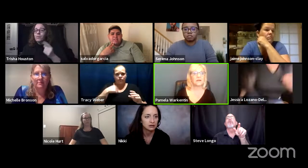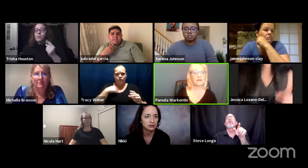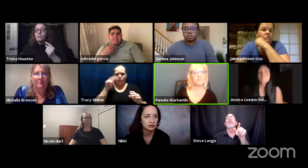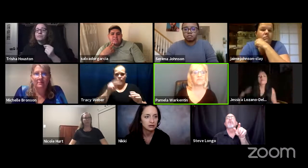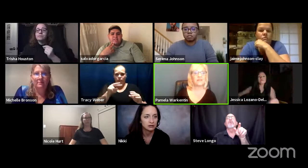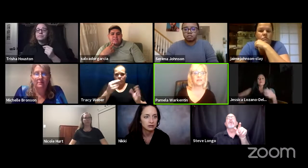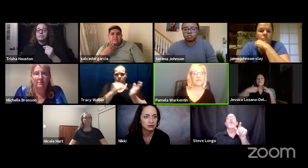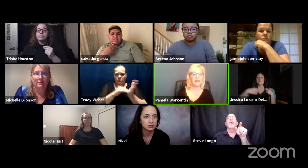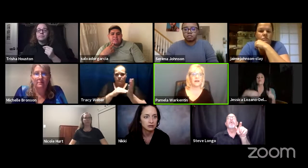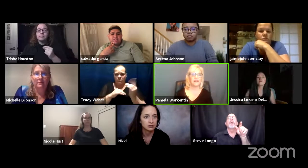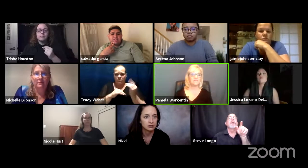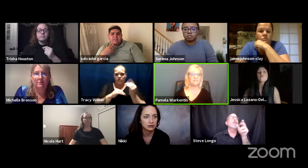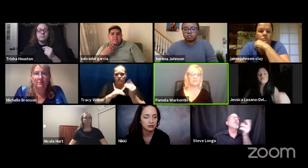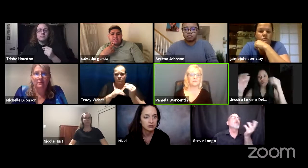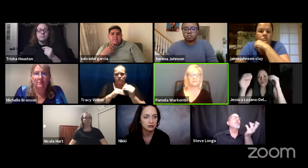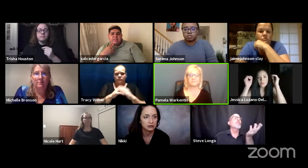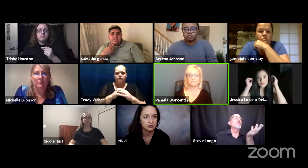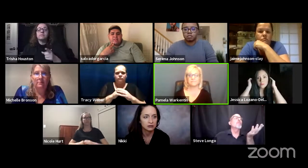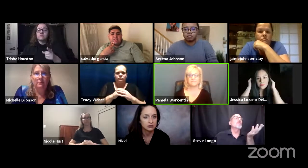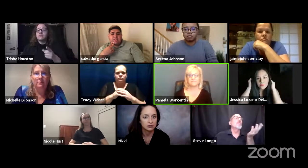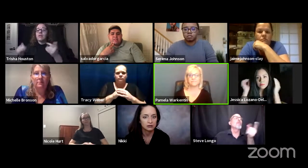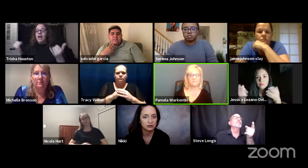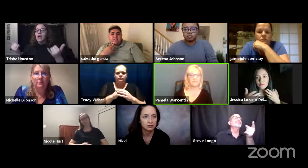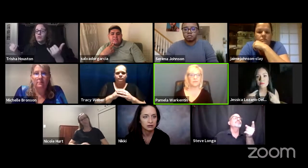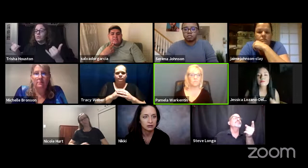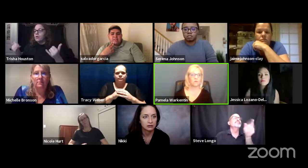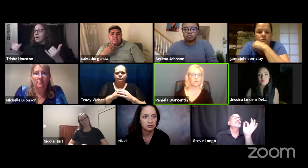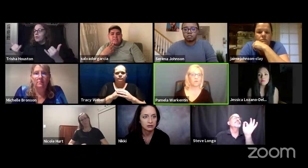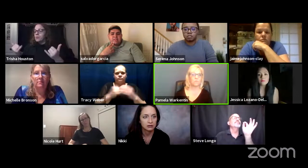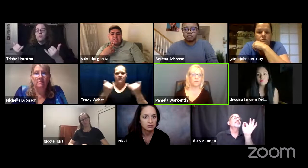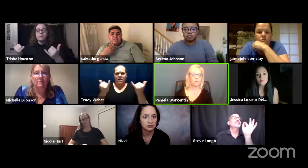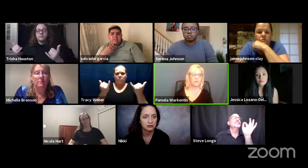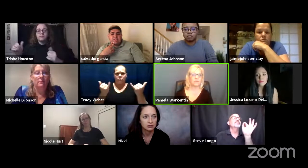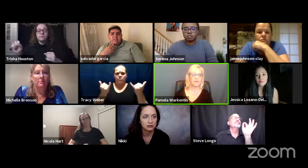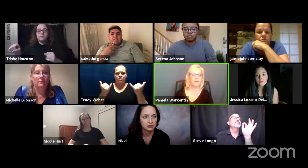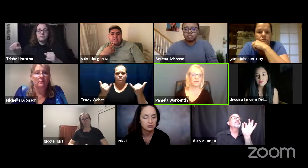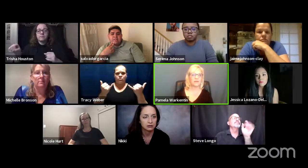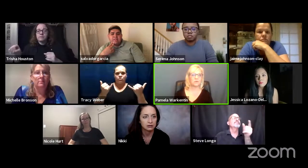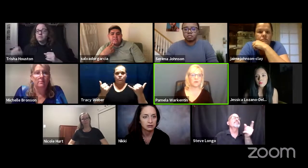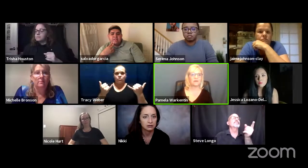I'm seeing the live. I want to look at one more thing. Okay.